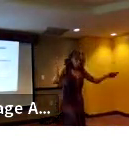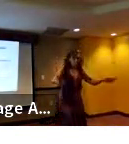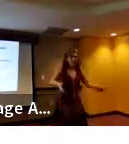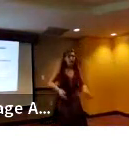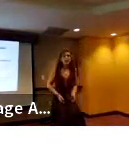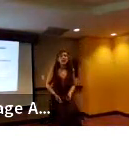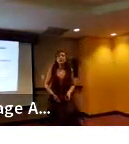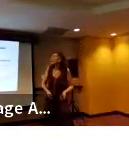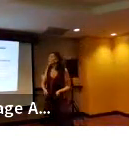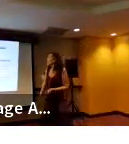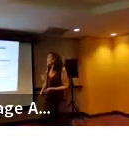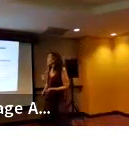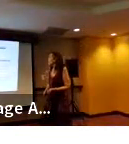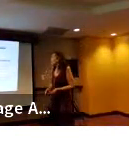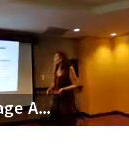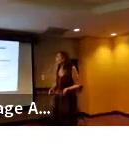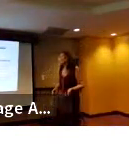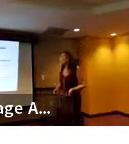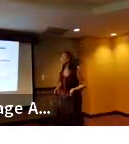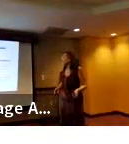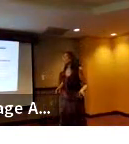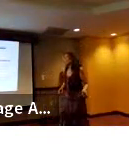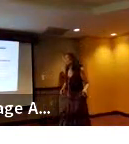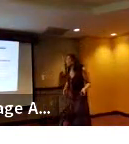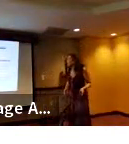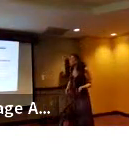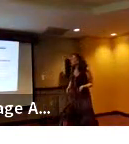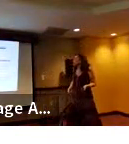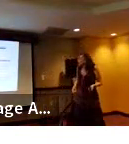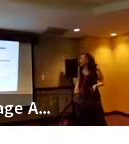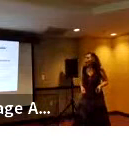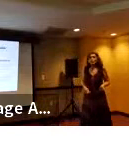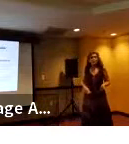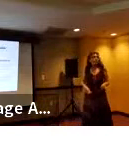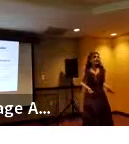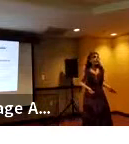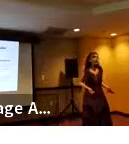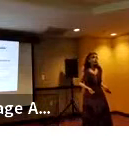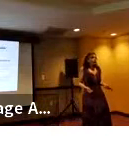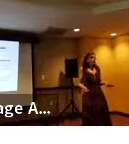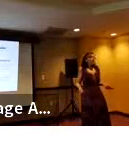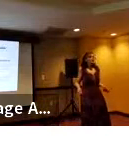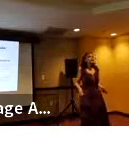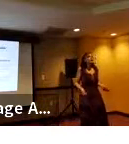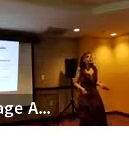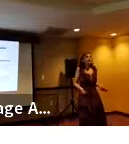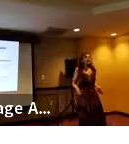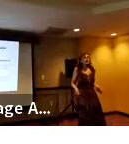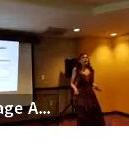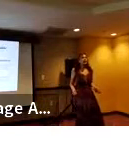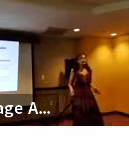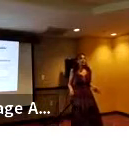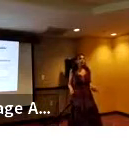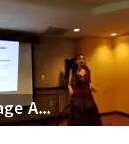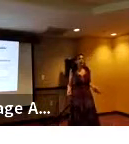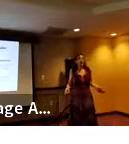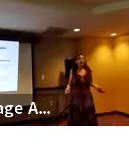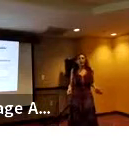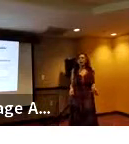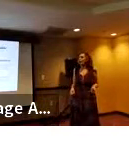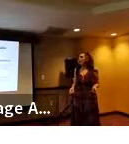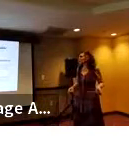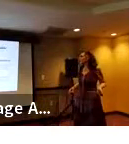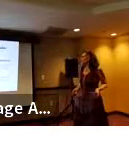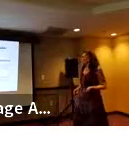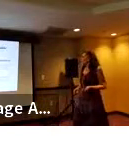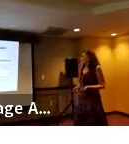the last part of the landmass other than Hawaii and Alaska. It is also the 46th in education, which is not